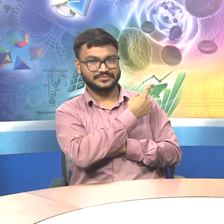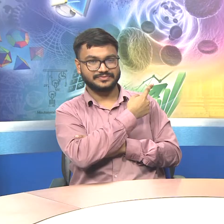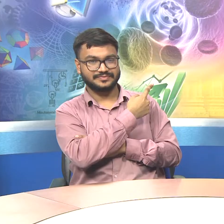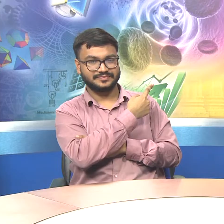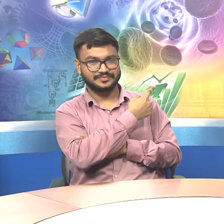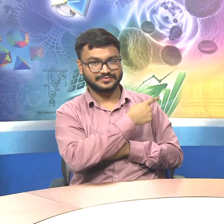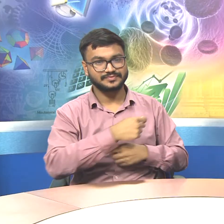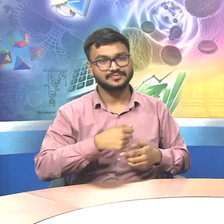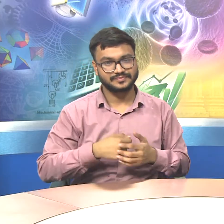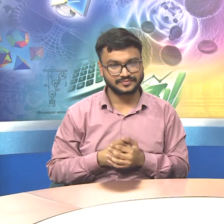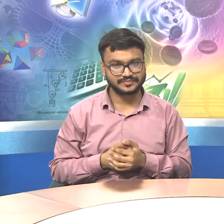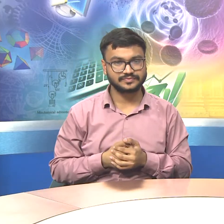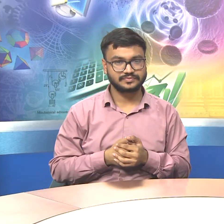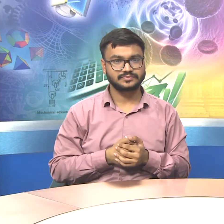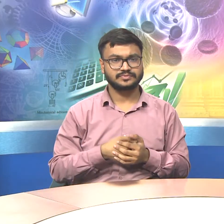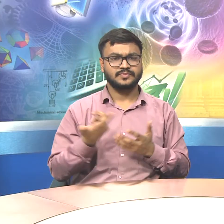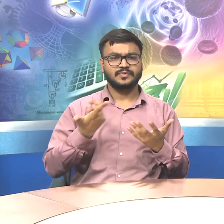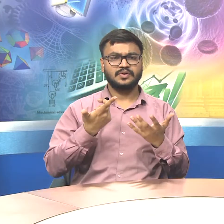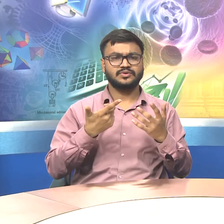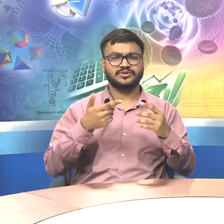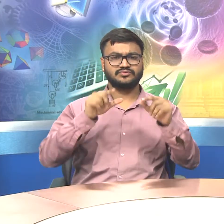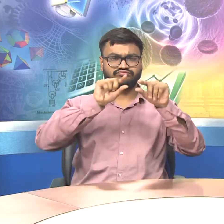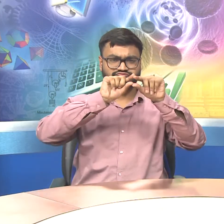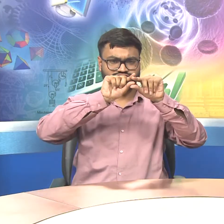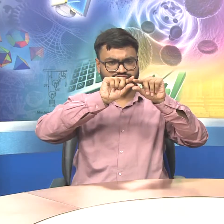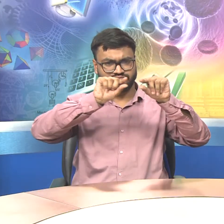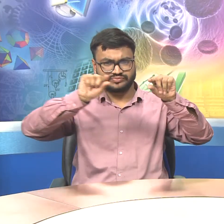In ISL sentence you can see on the screen.